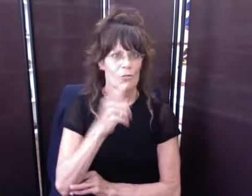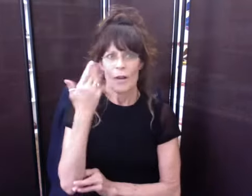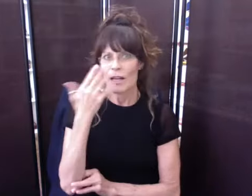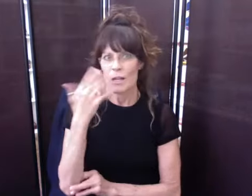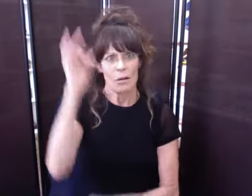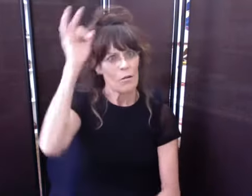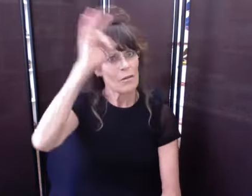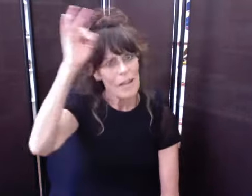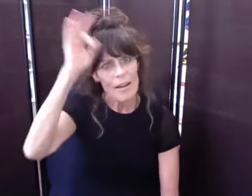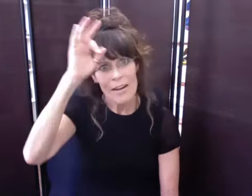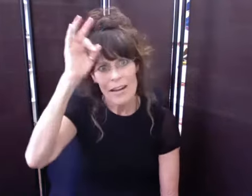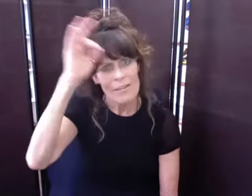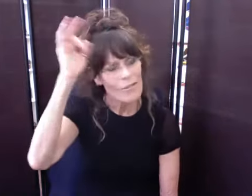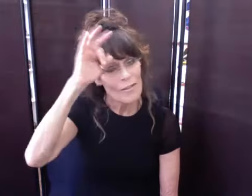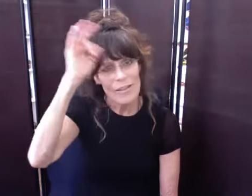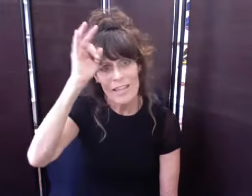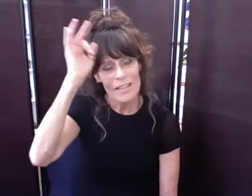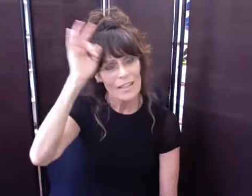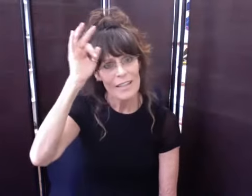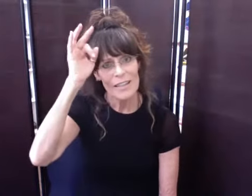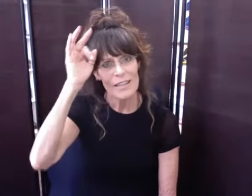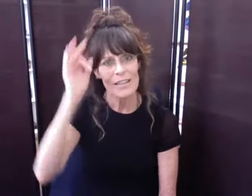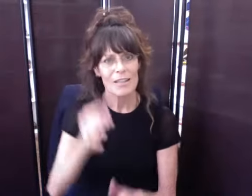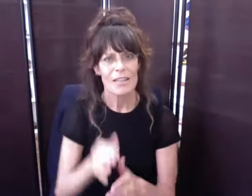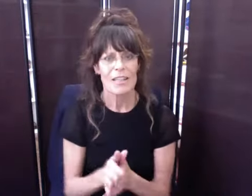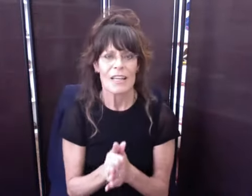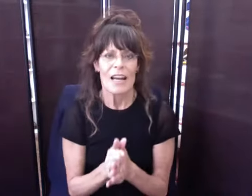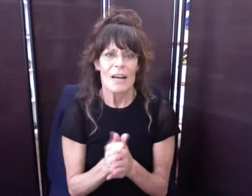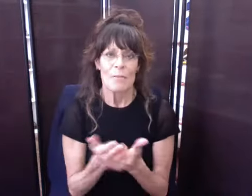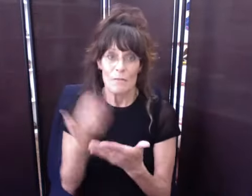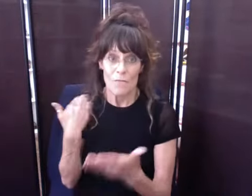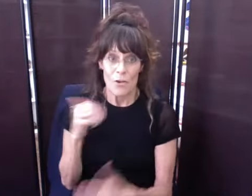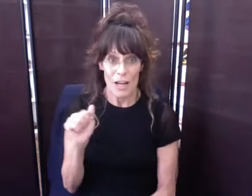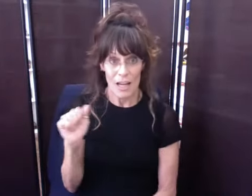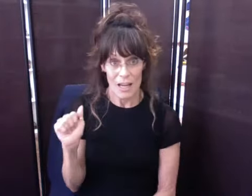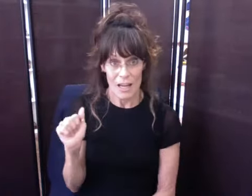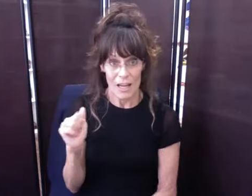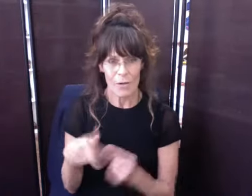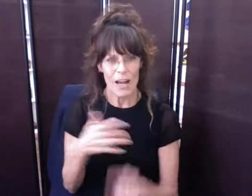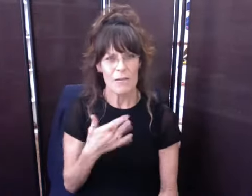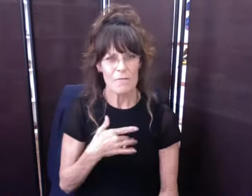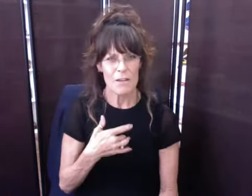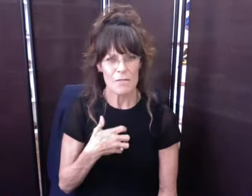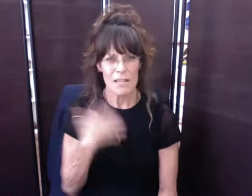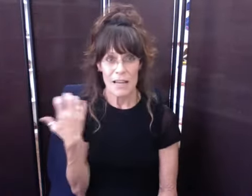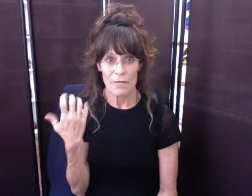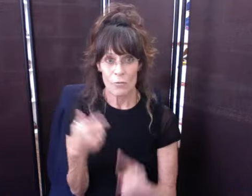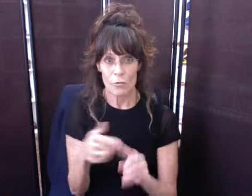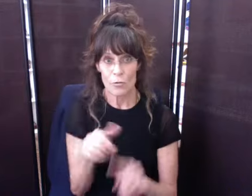I really didn't know that. Prior to Alcoholics Anonymous, when I would feel resentful toward another person, I really